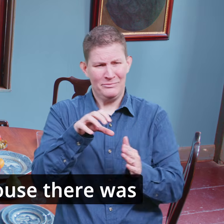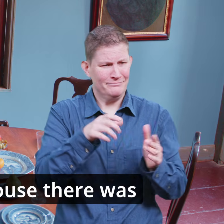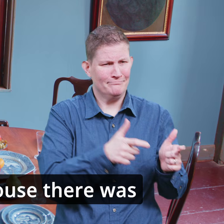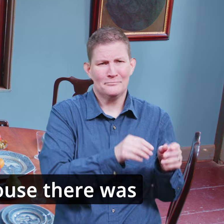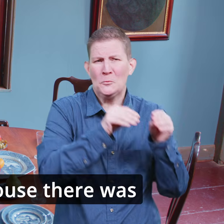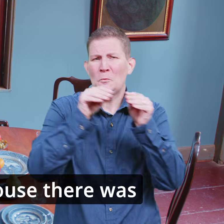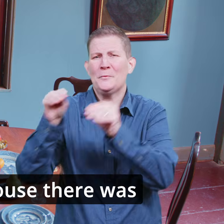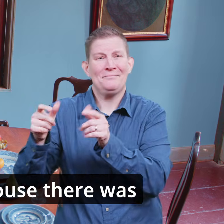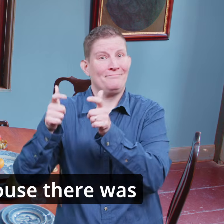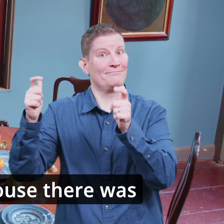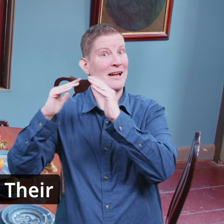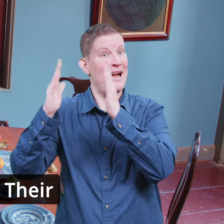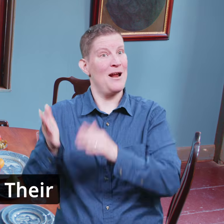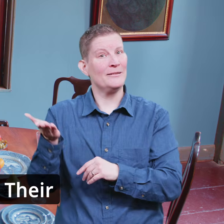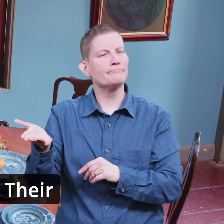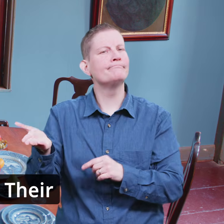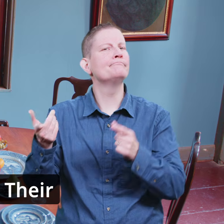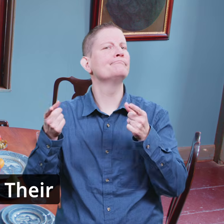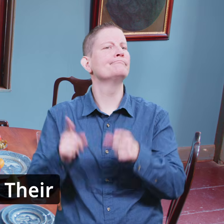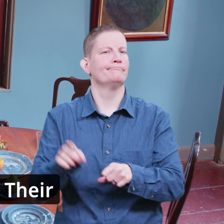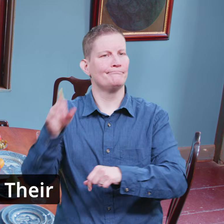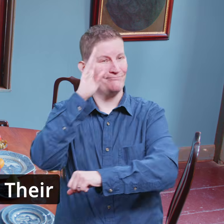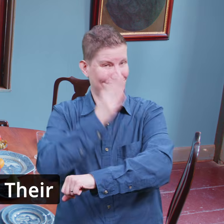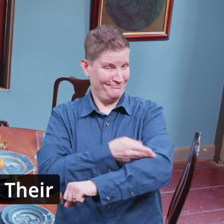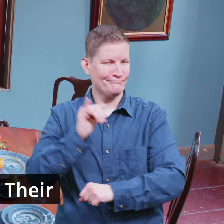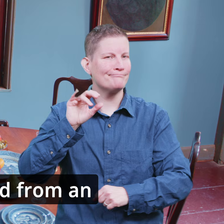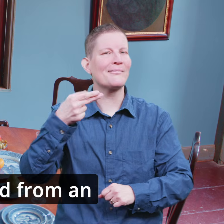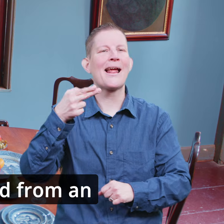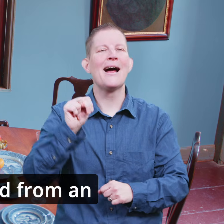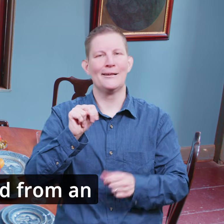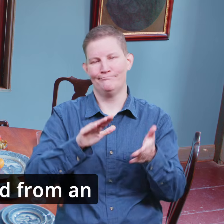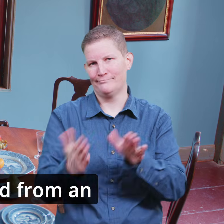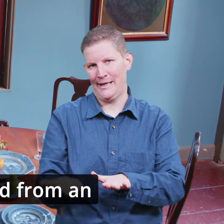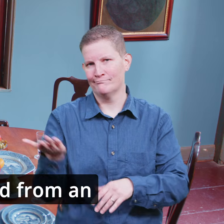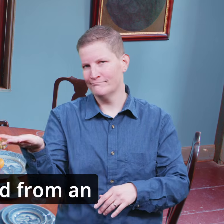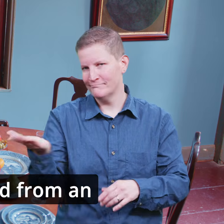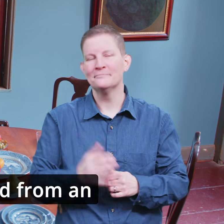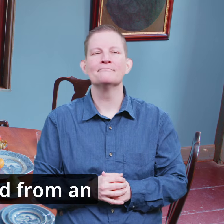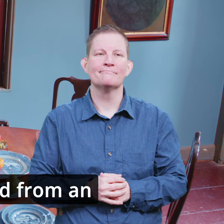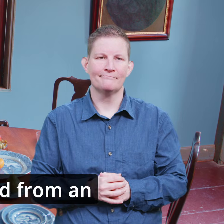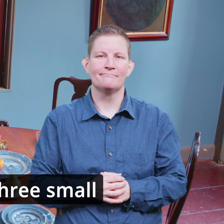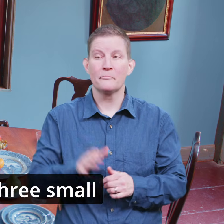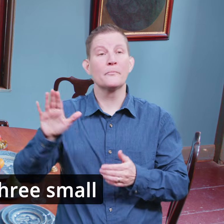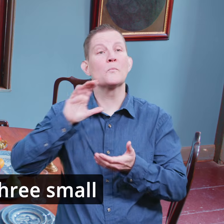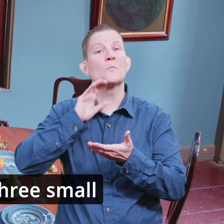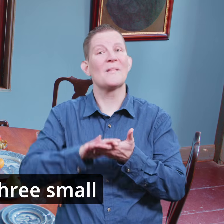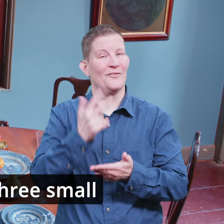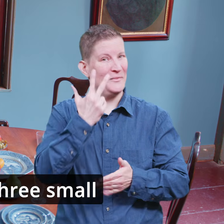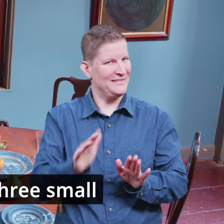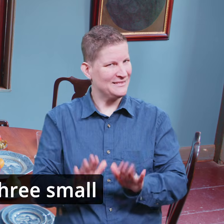house into this big house, there was a family tragedy. Their eldest son, John II, died from an